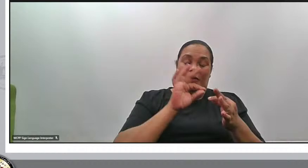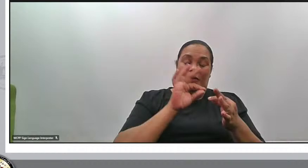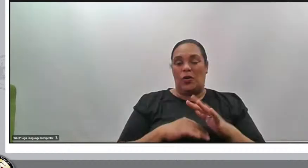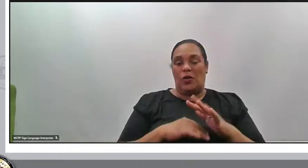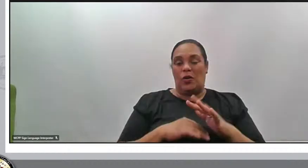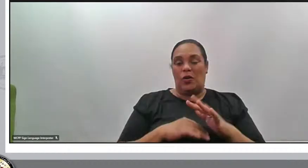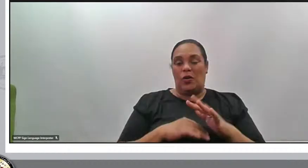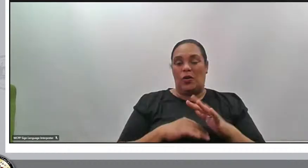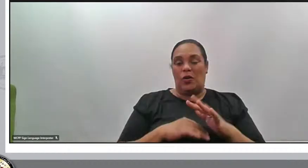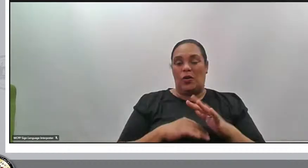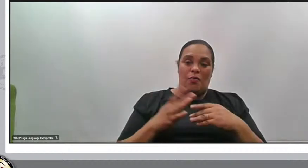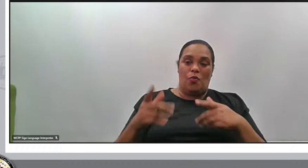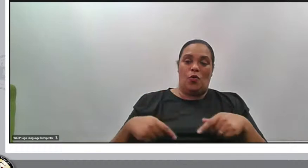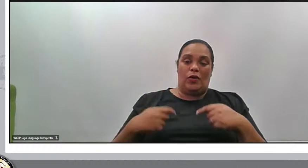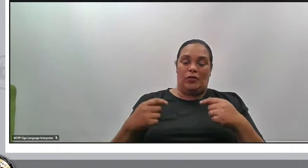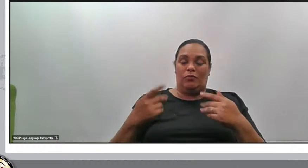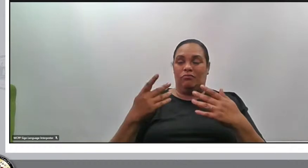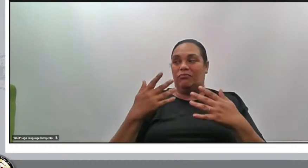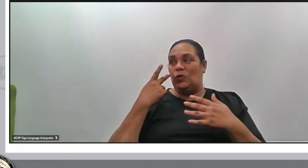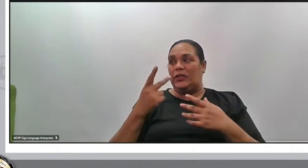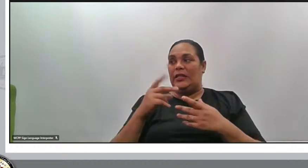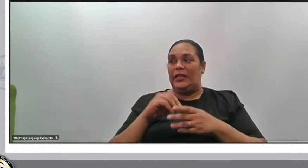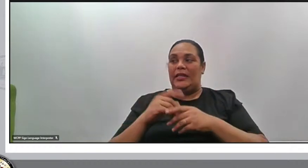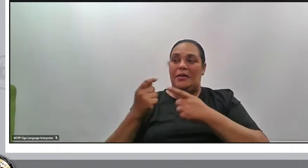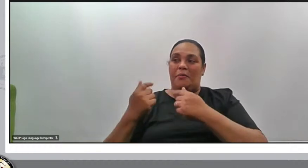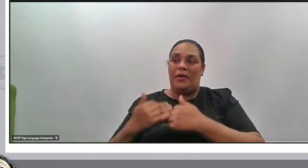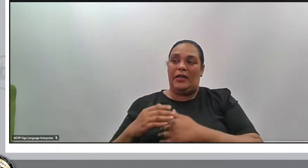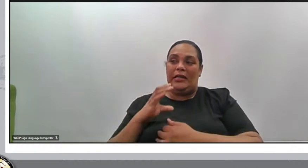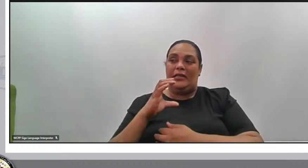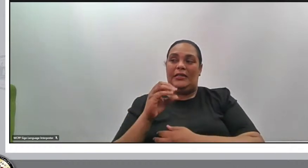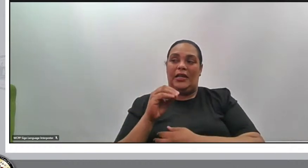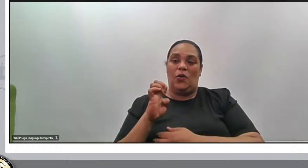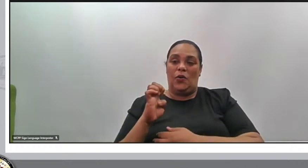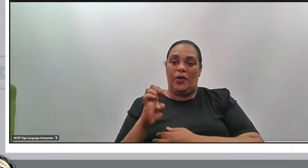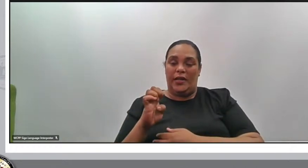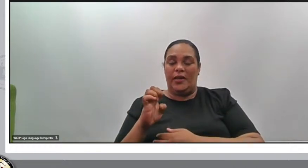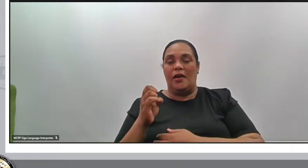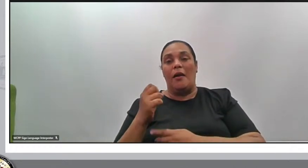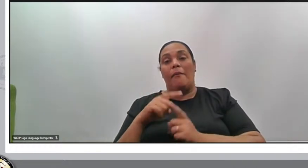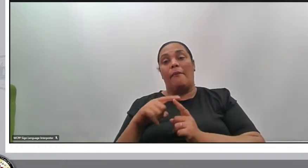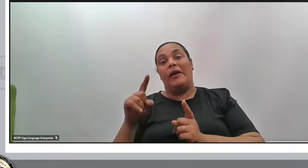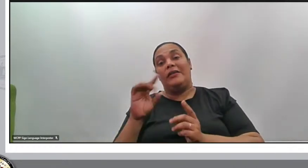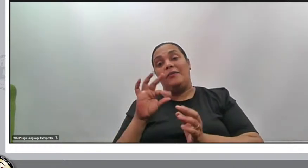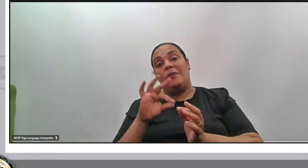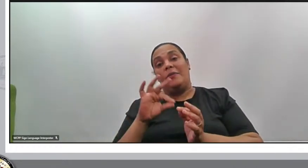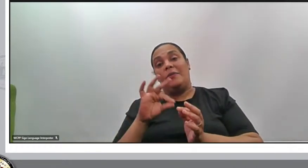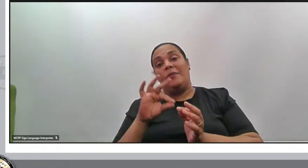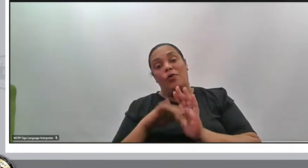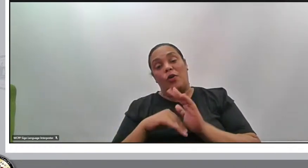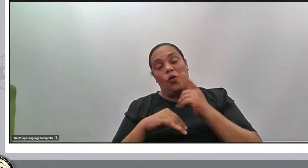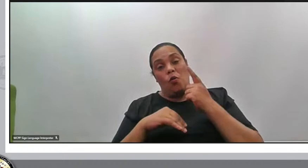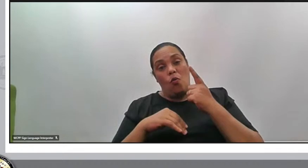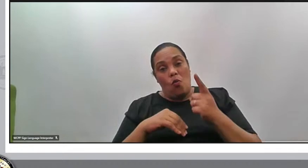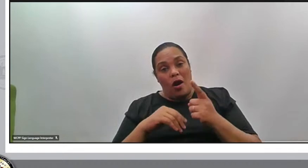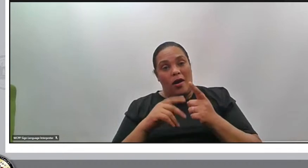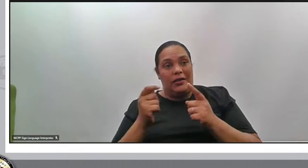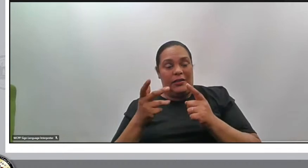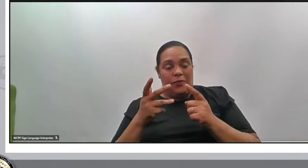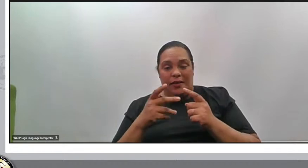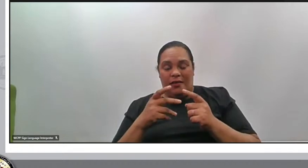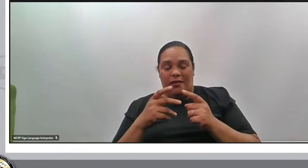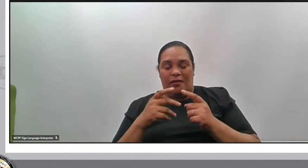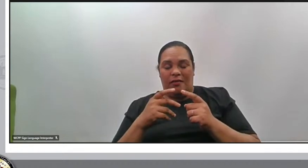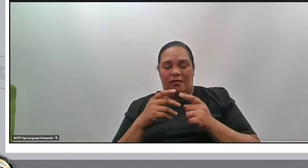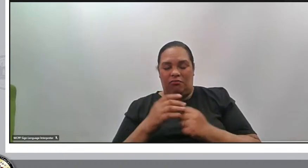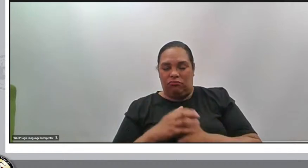1's quite a bit of the expenditure we'll see in the budget is COE or salary driven. But specifically in Program 1 is Office of the Speaker, Office of the